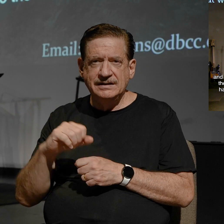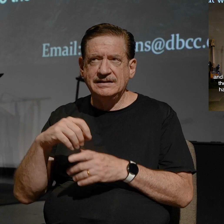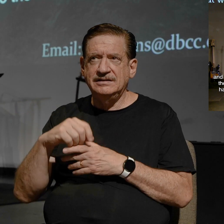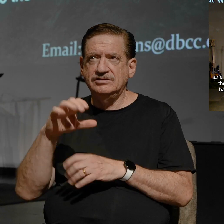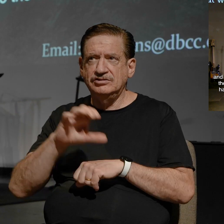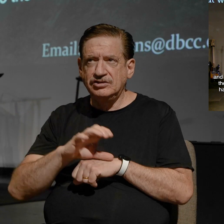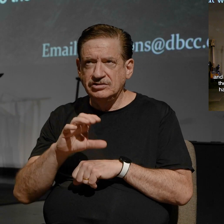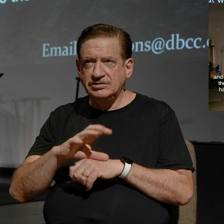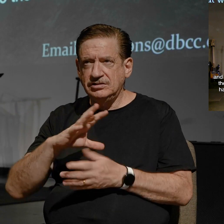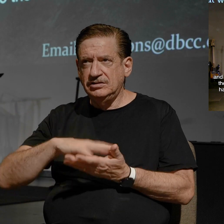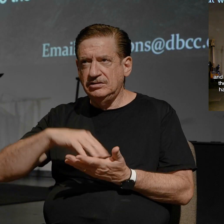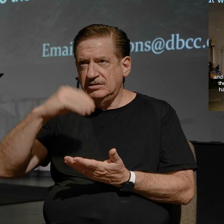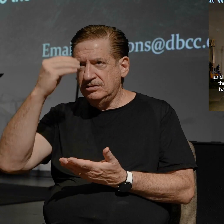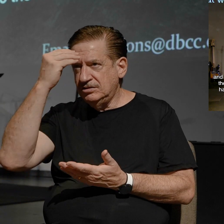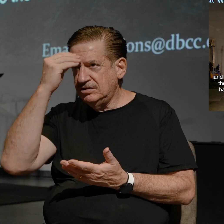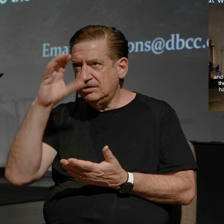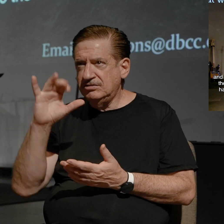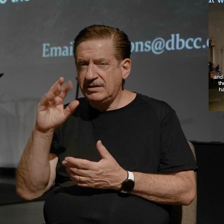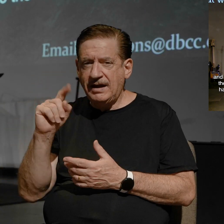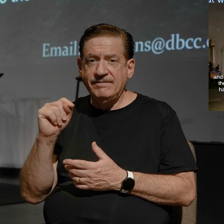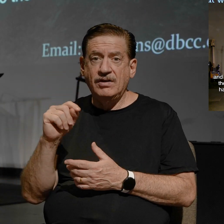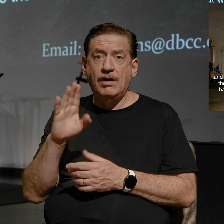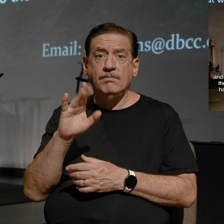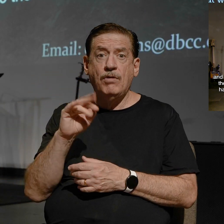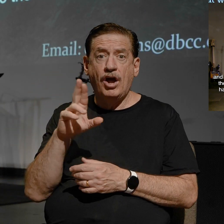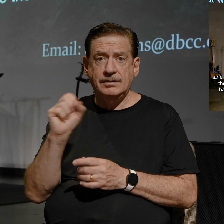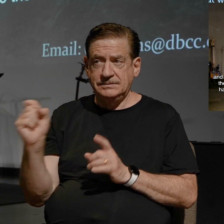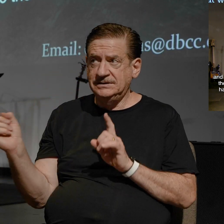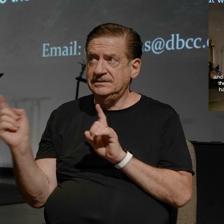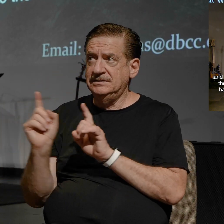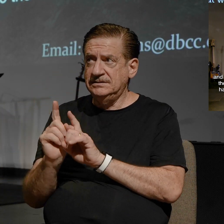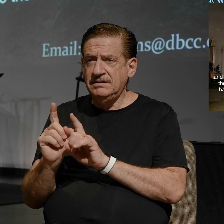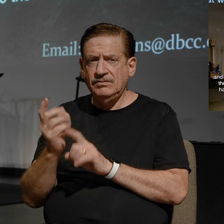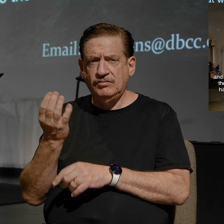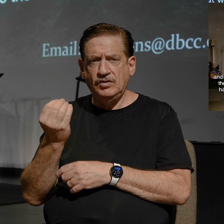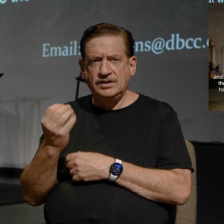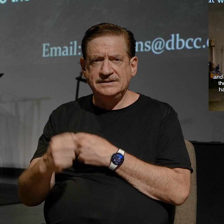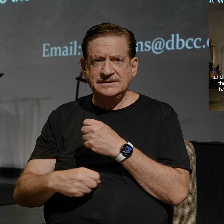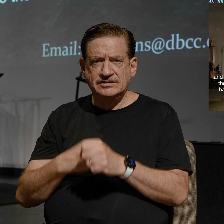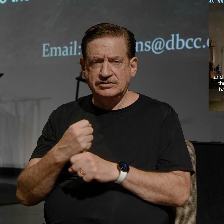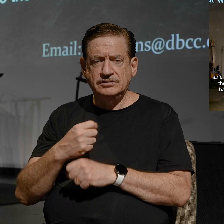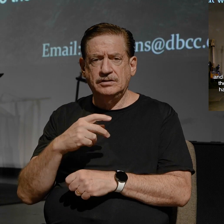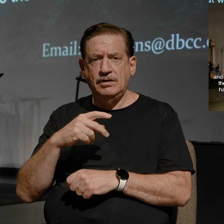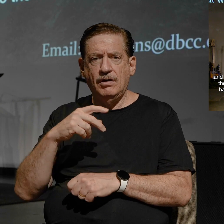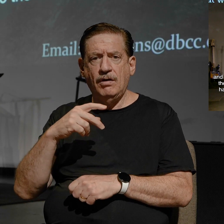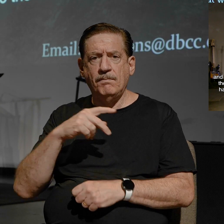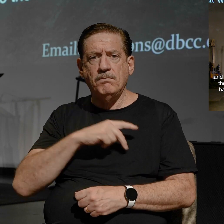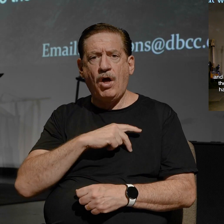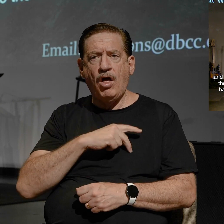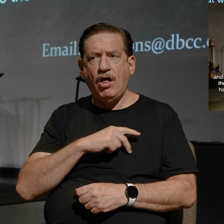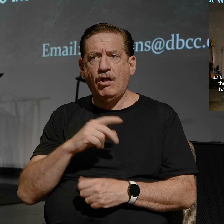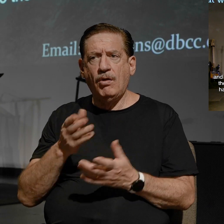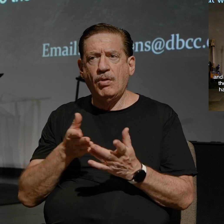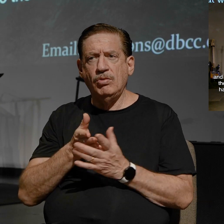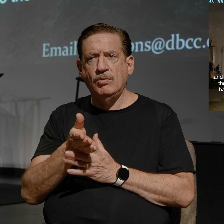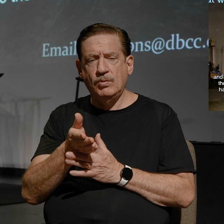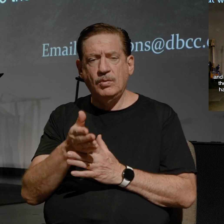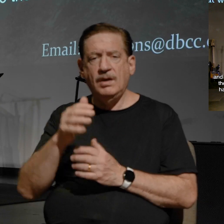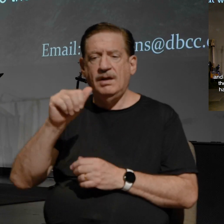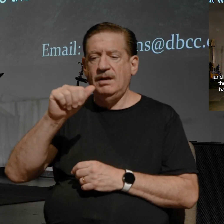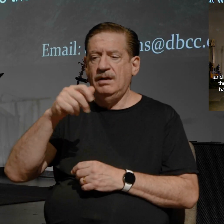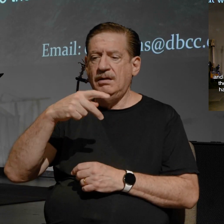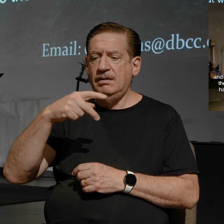learning his craft. Barnabas is probably at his side, and for 14 years, Paul essentially goes through somewhat of an